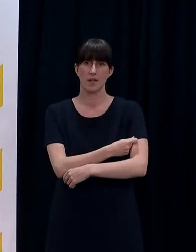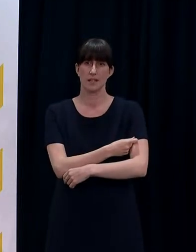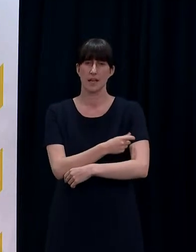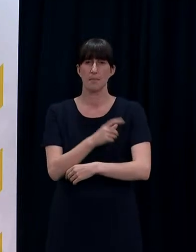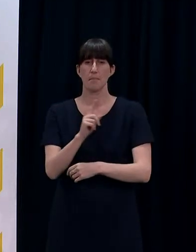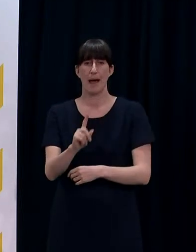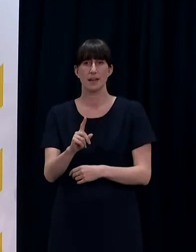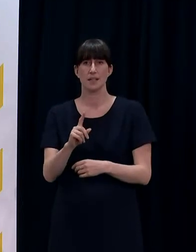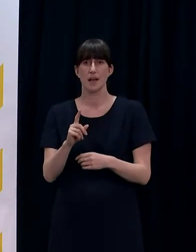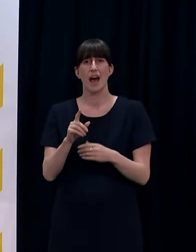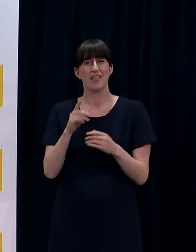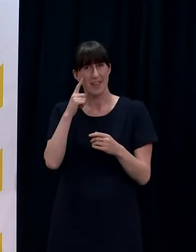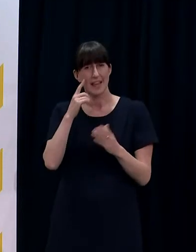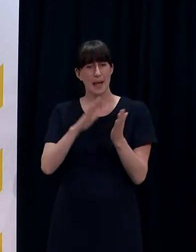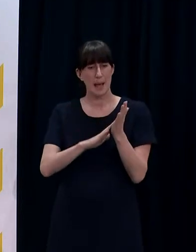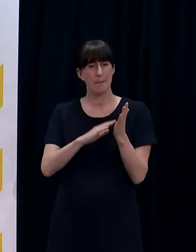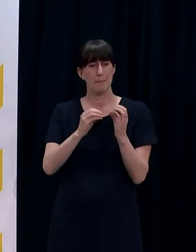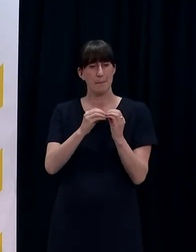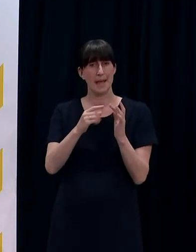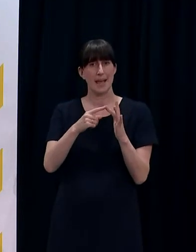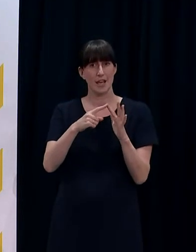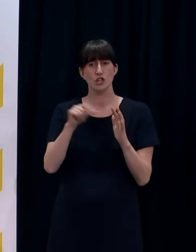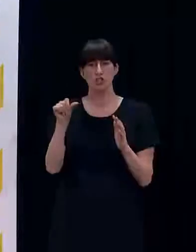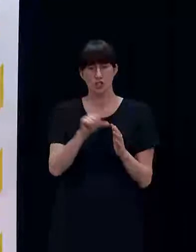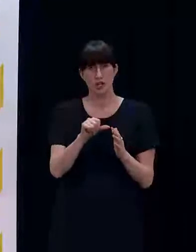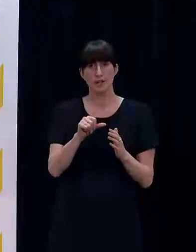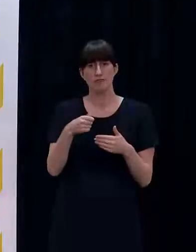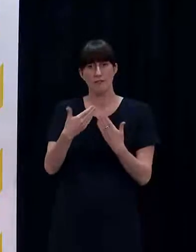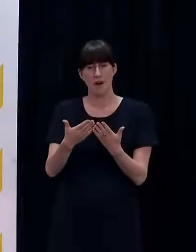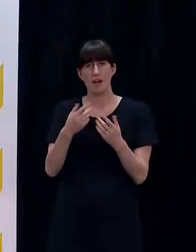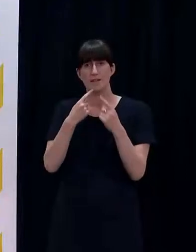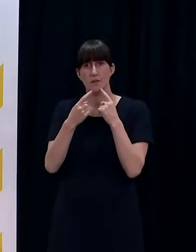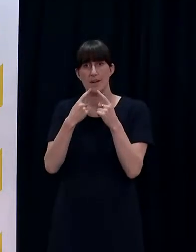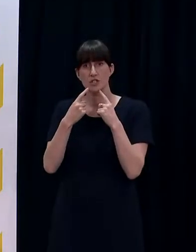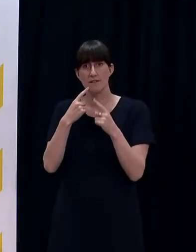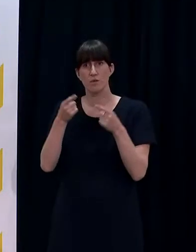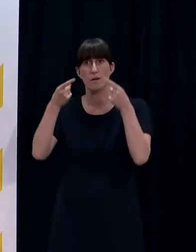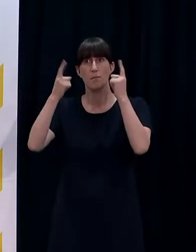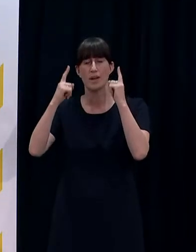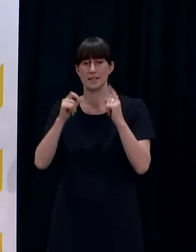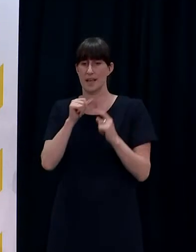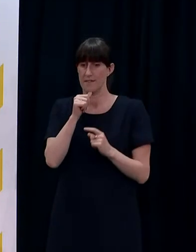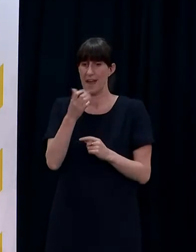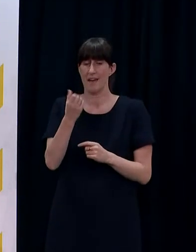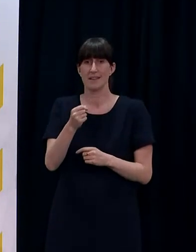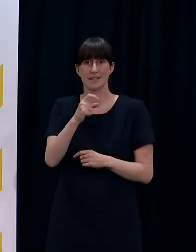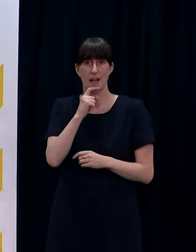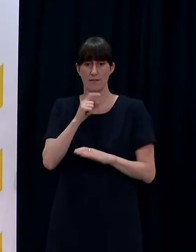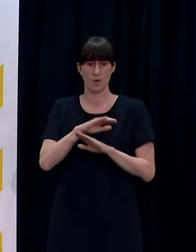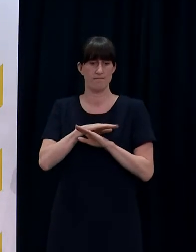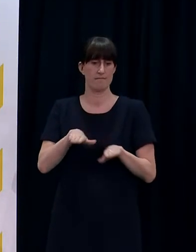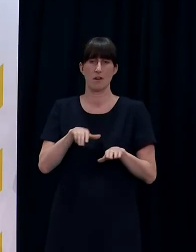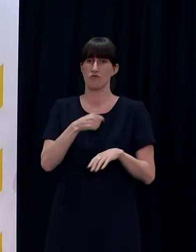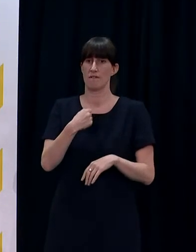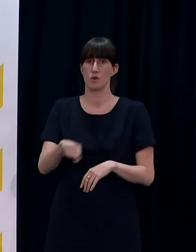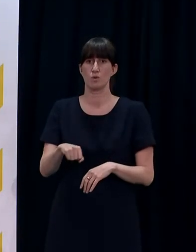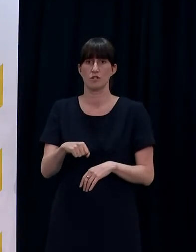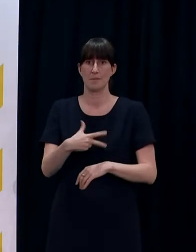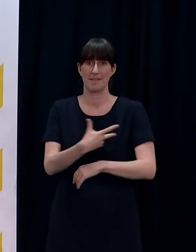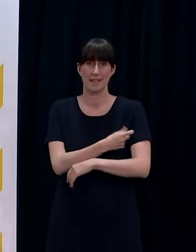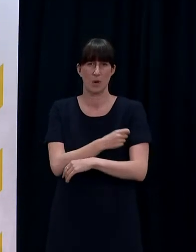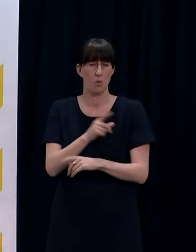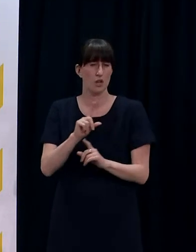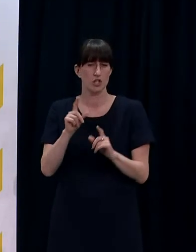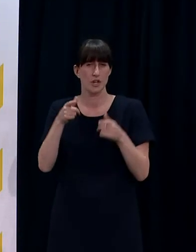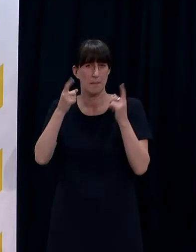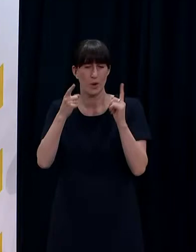staff who literally just will not and do not want to be vaccinated? As I say, I'm not going to venture a legal opinion in that regard. No, I